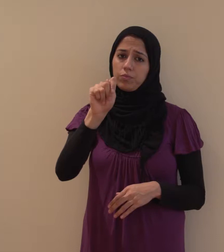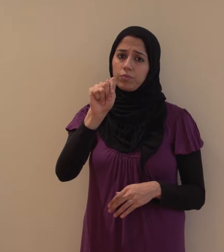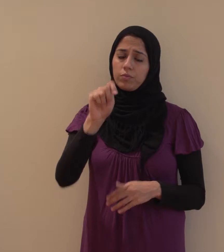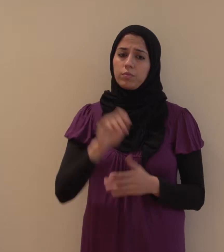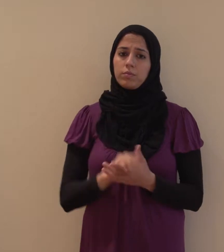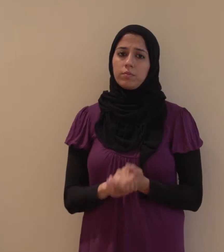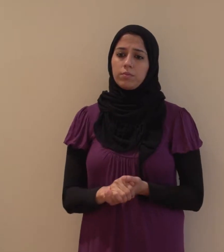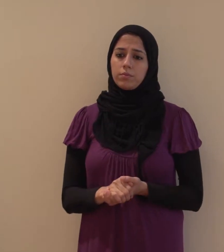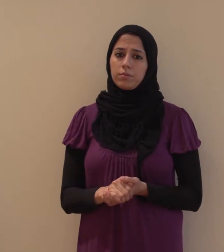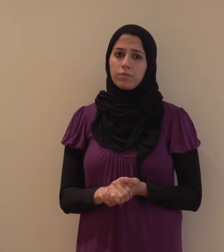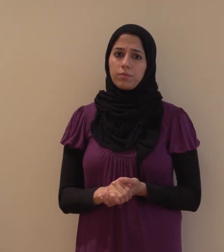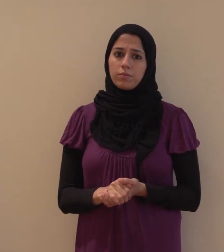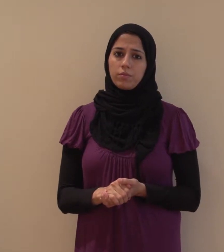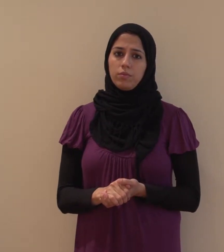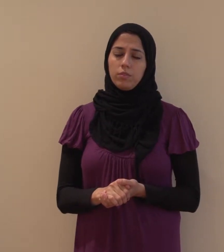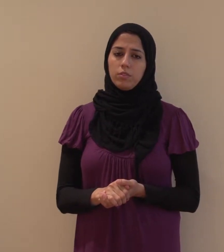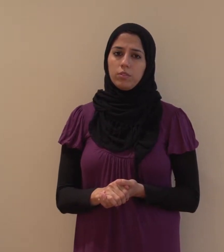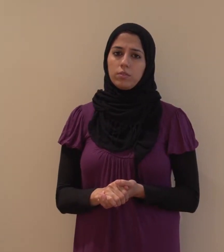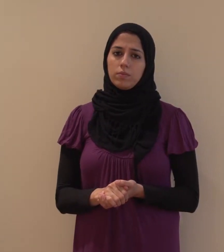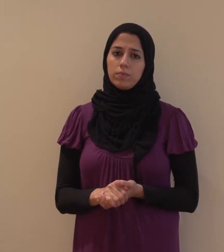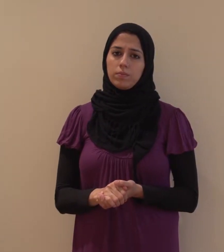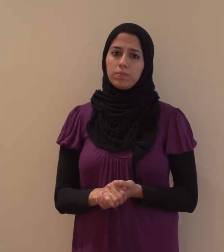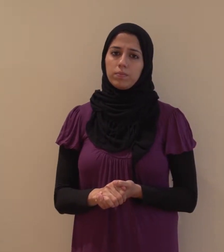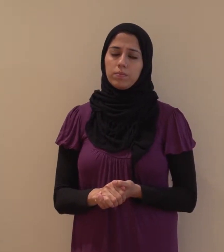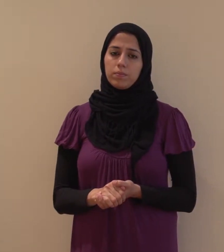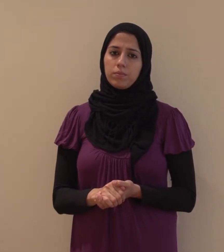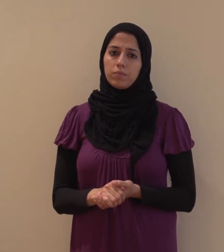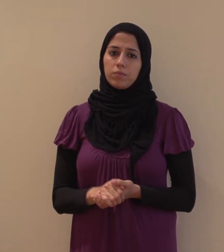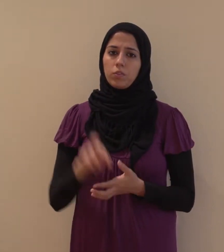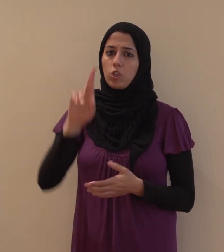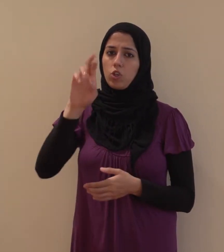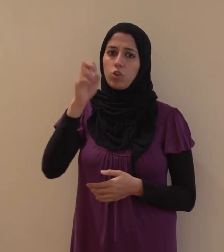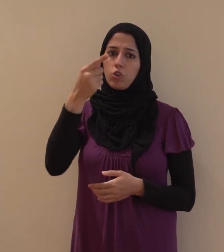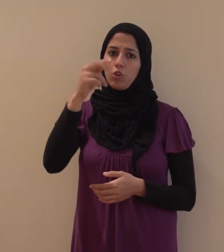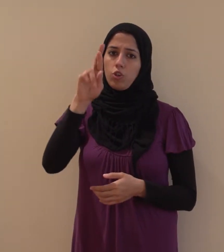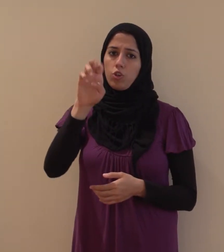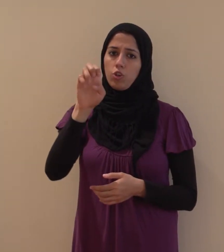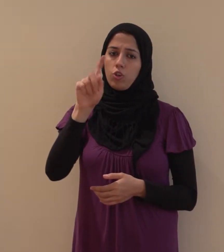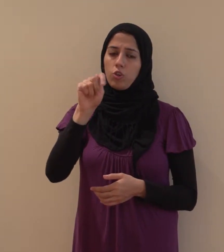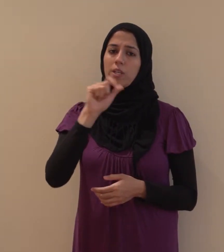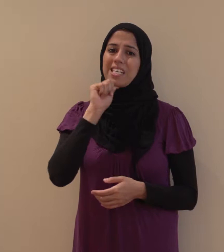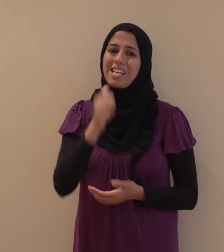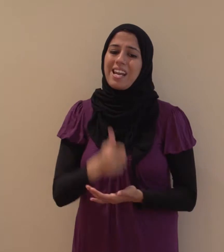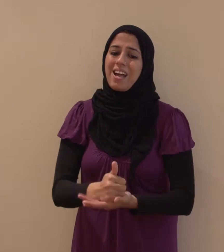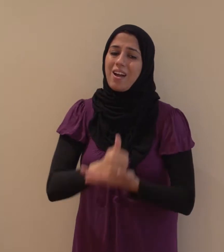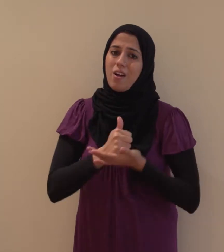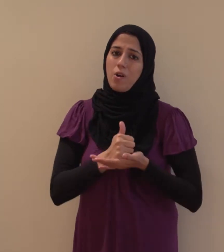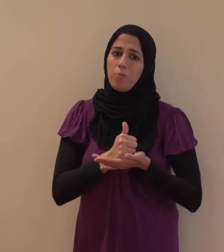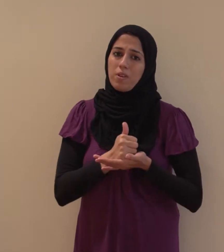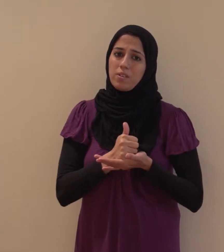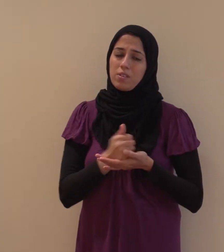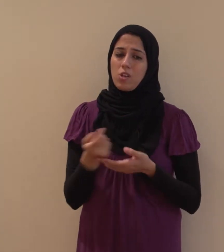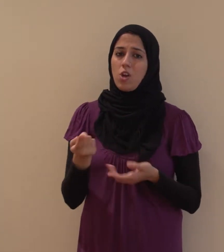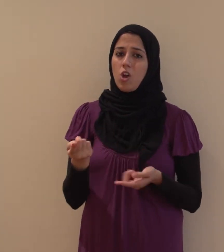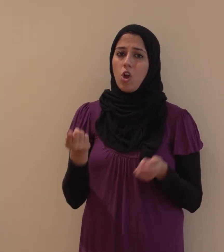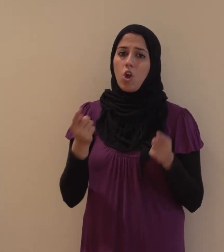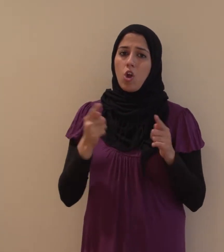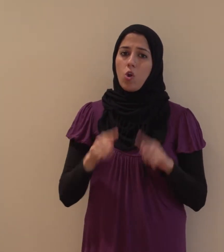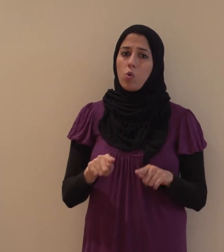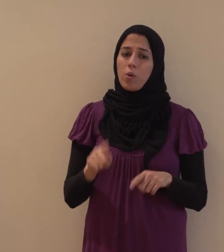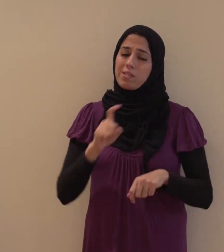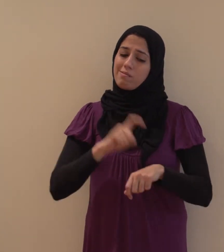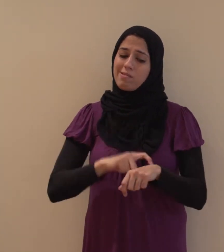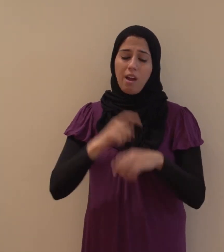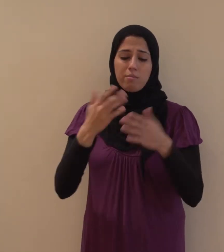the appointed time comes to us. So we need to understand the sanctity of the month of Ramadan. And